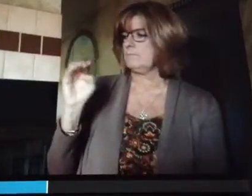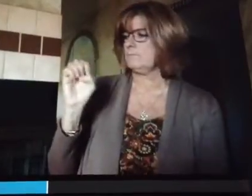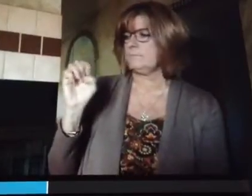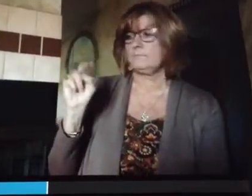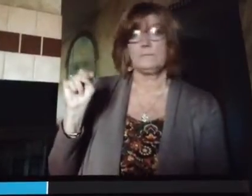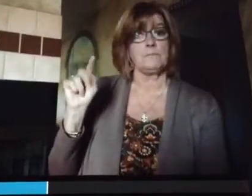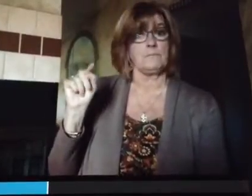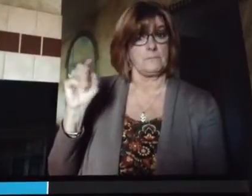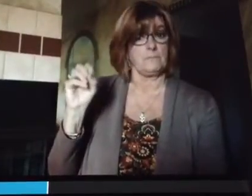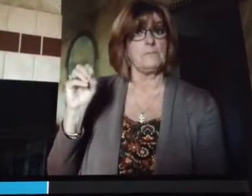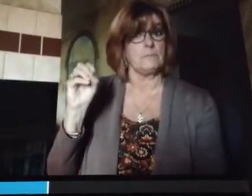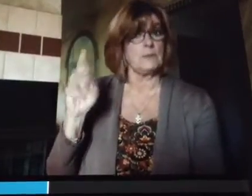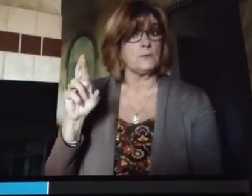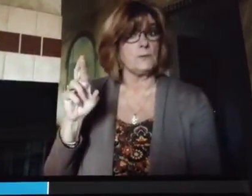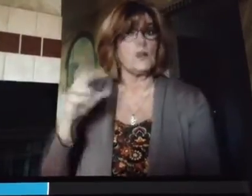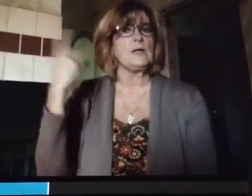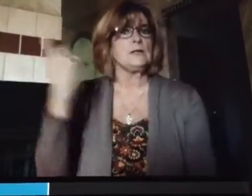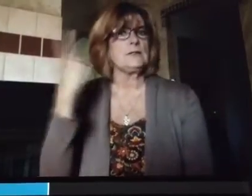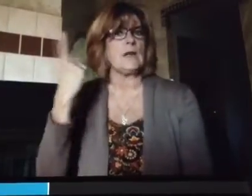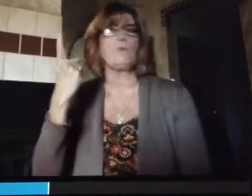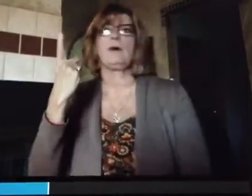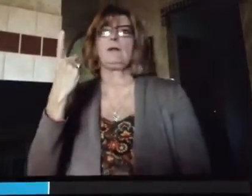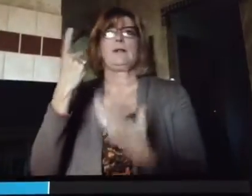as well as having a mentor,